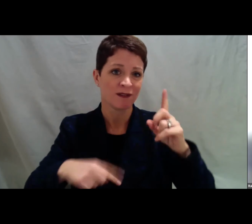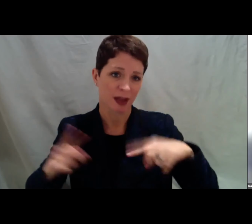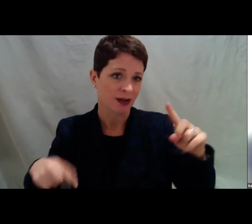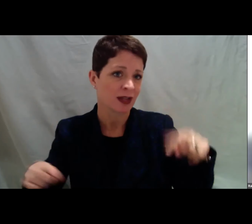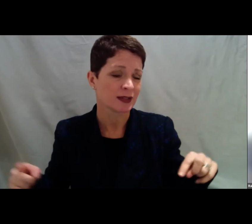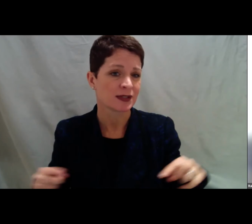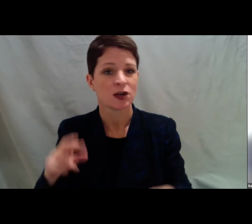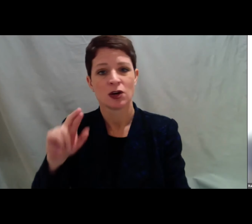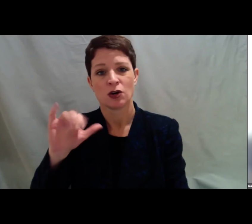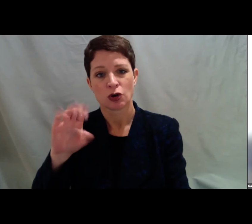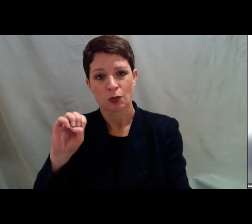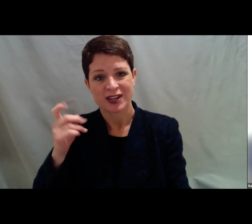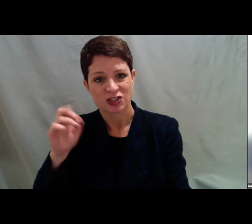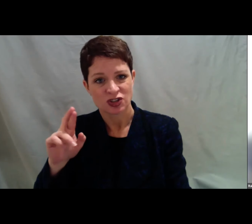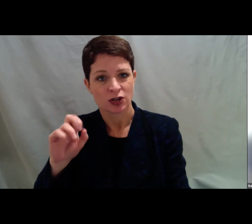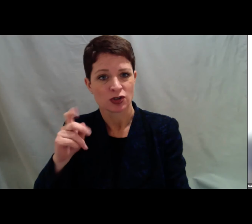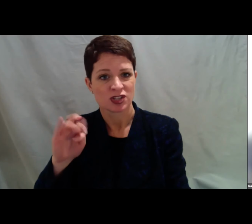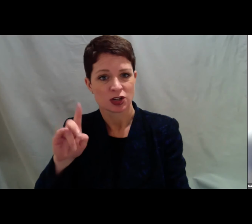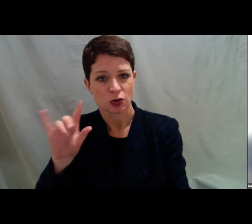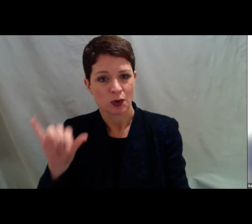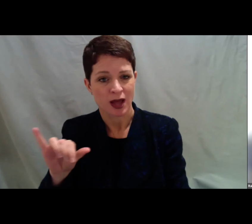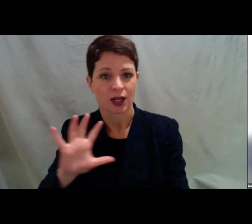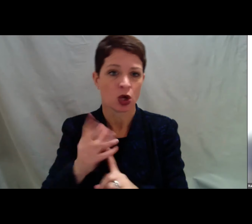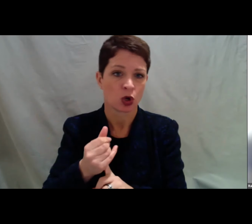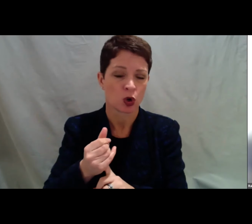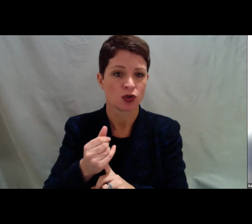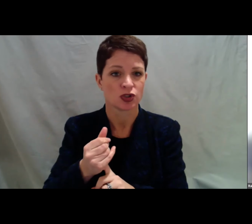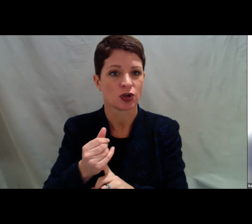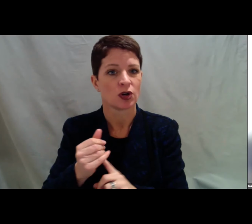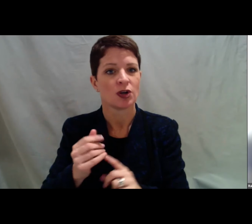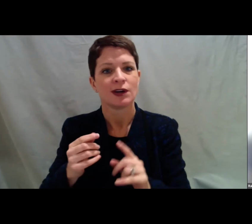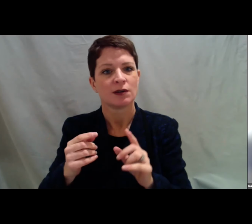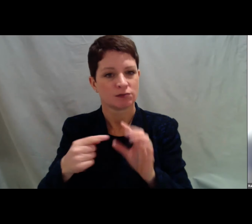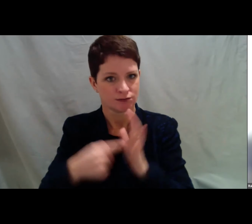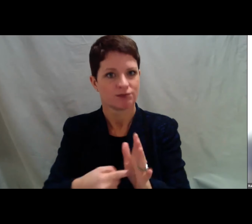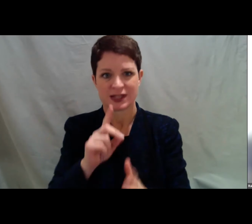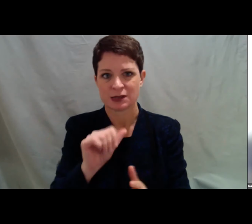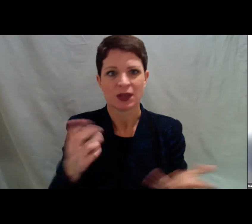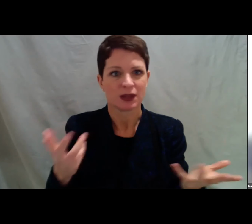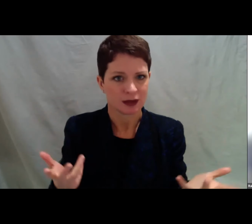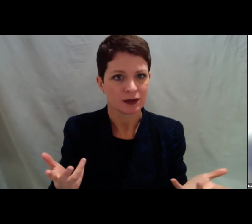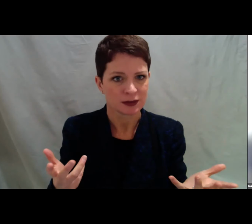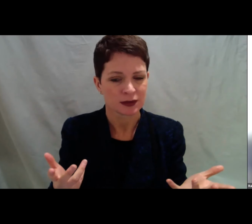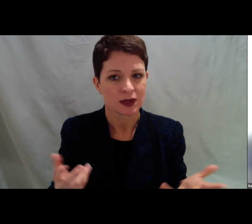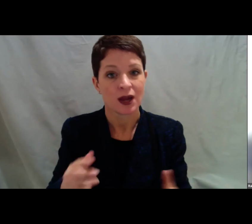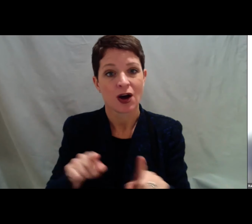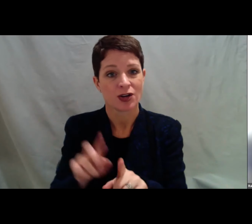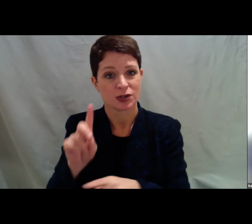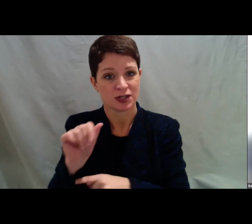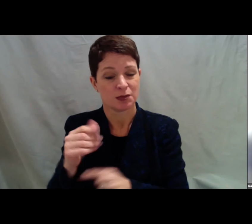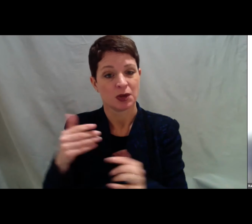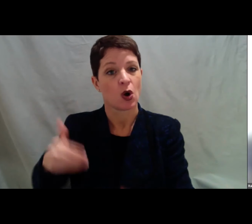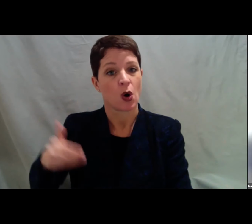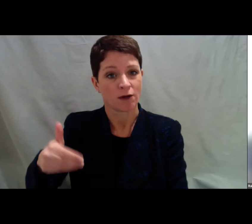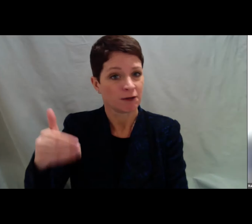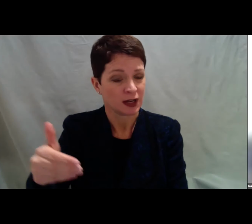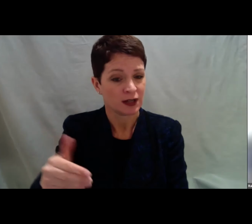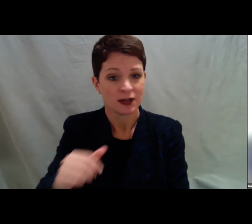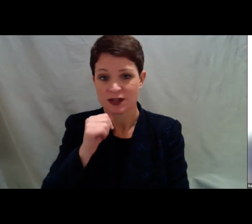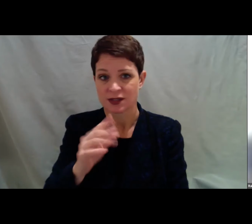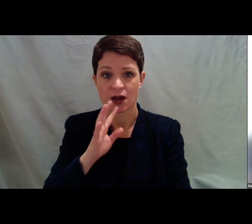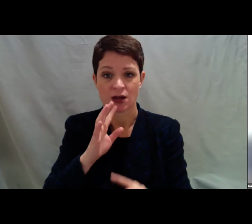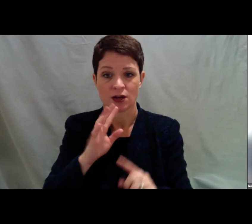Like race, gender, and sexuality, culture constructs disability. And disability frequently does not refer